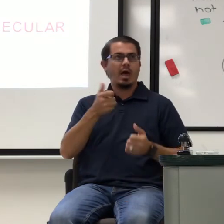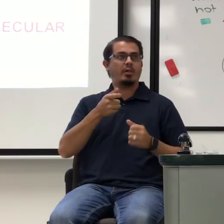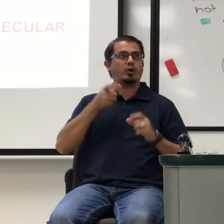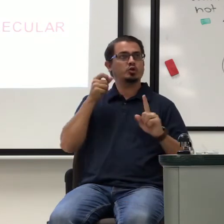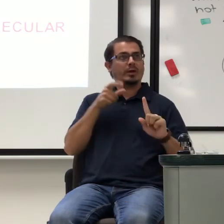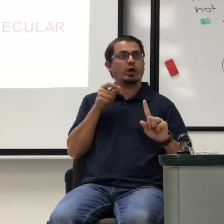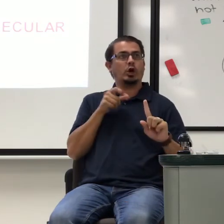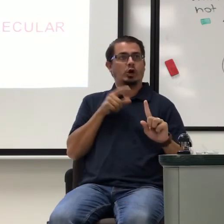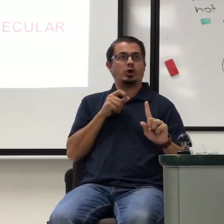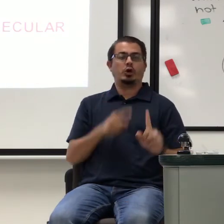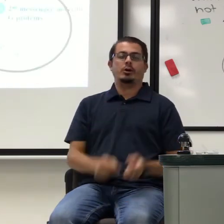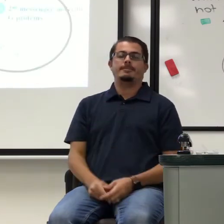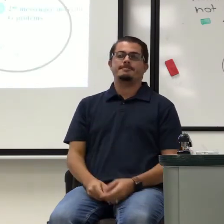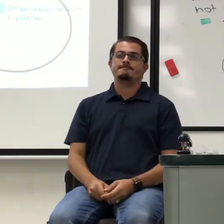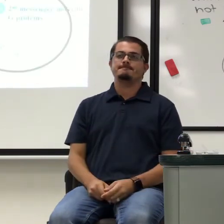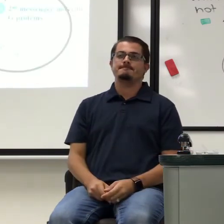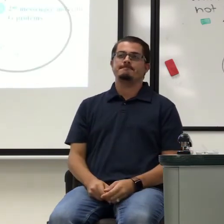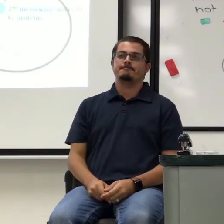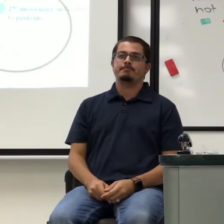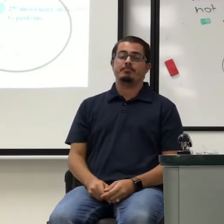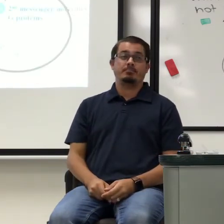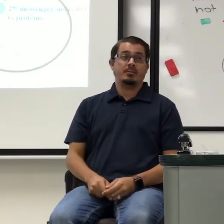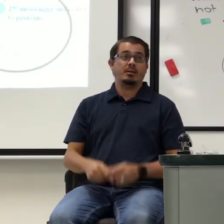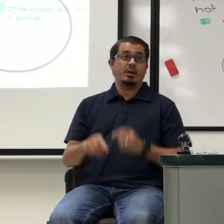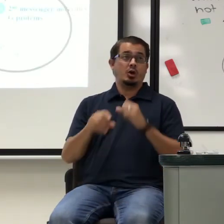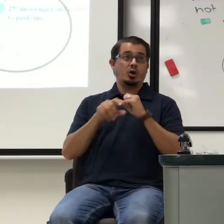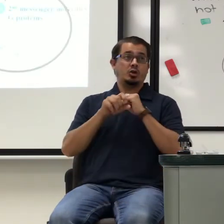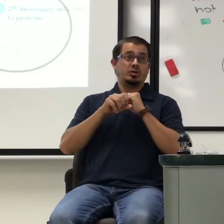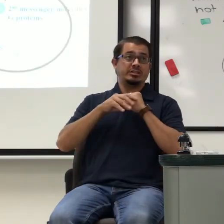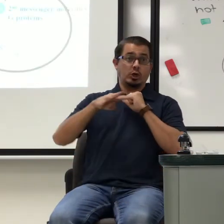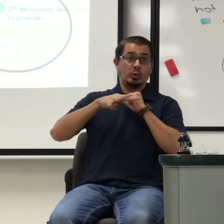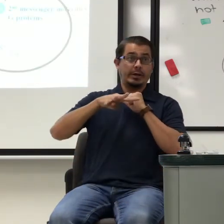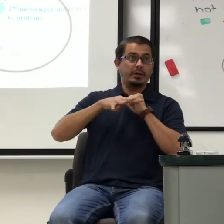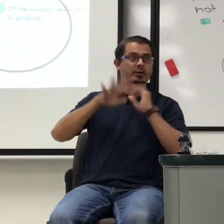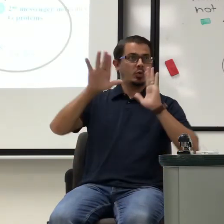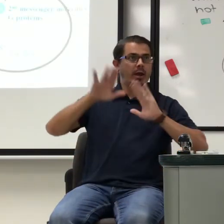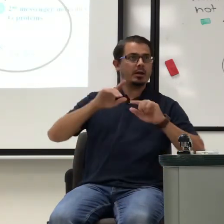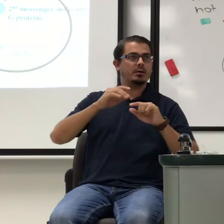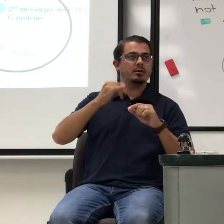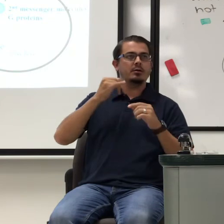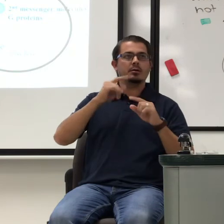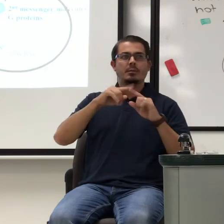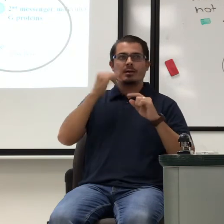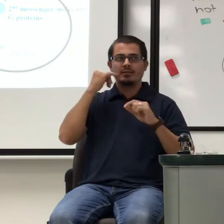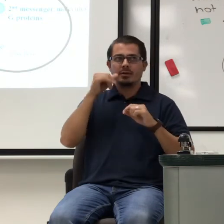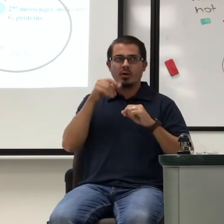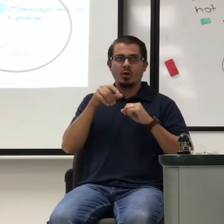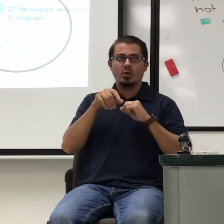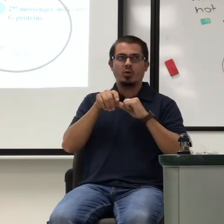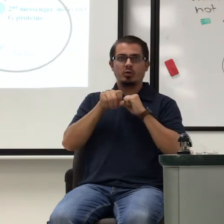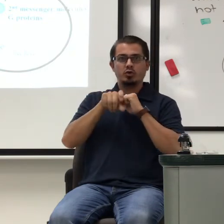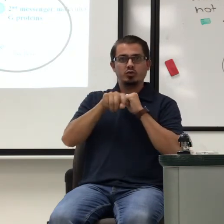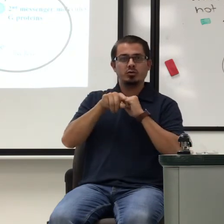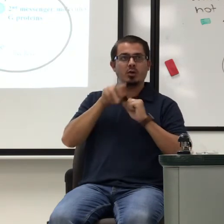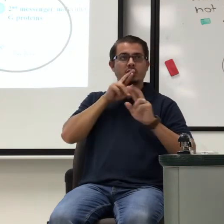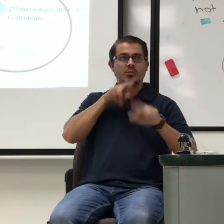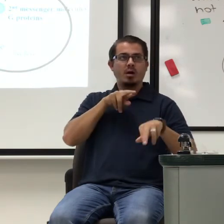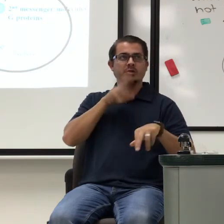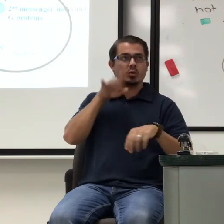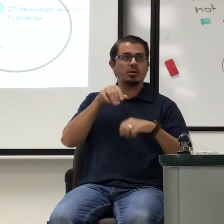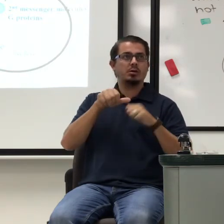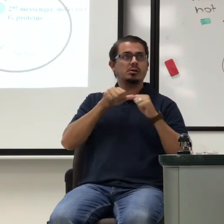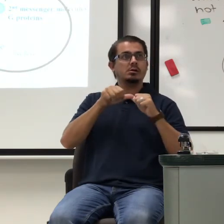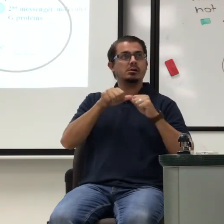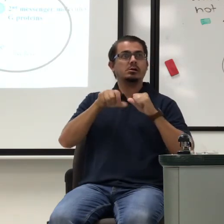triggers, okay? They're secreted, great, but if they don't trigger a response, you're gonna keep secreting the hormone until you